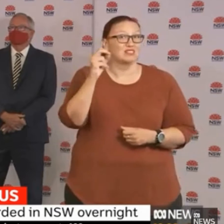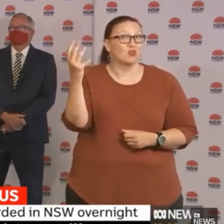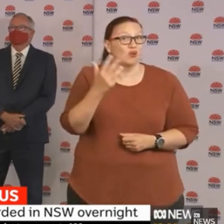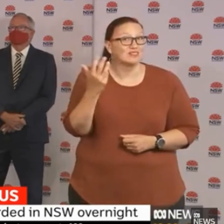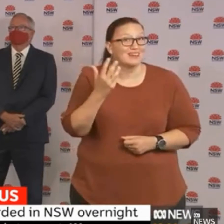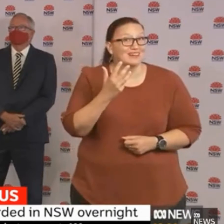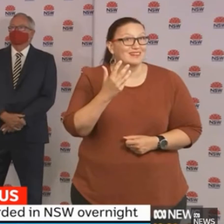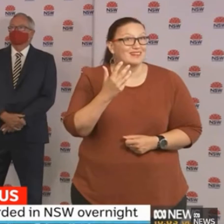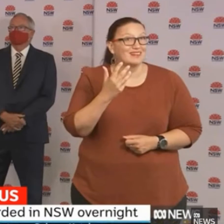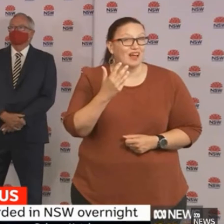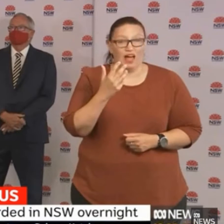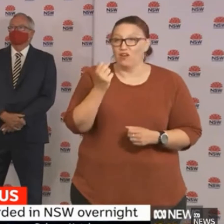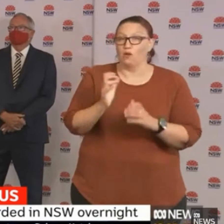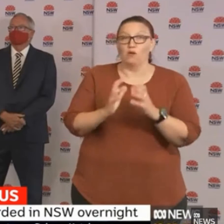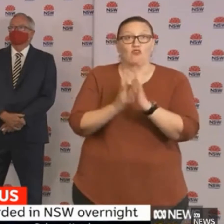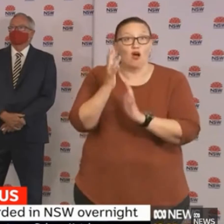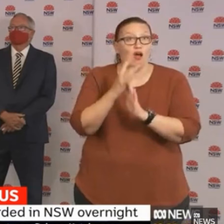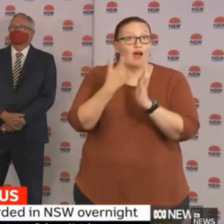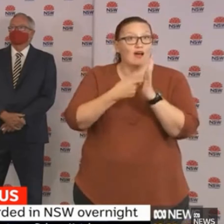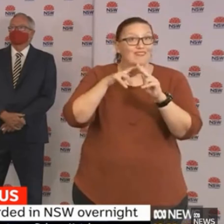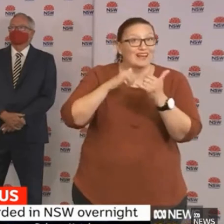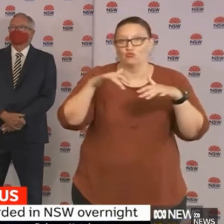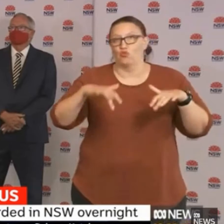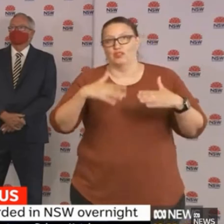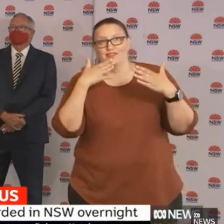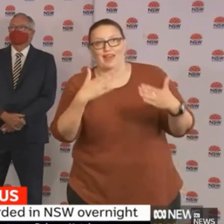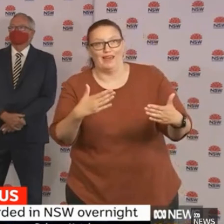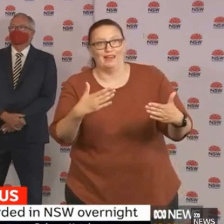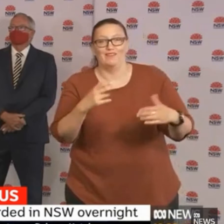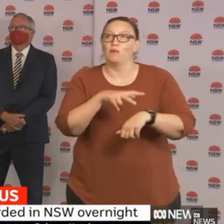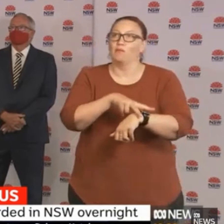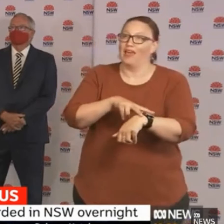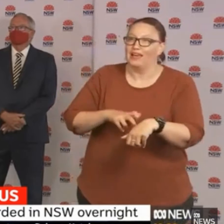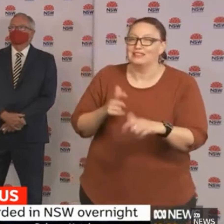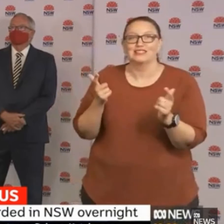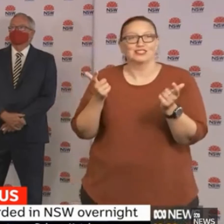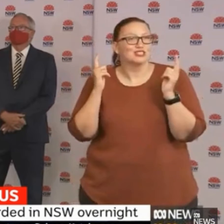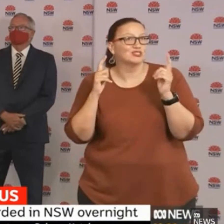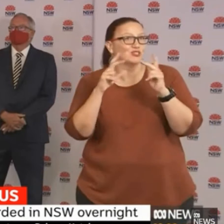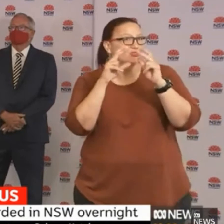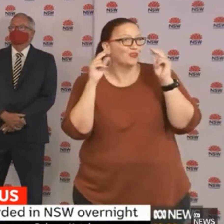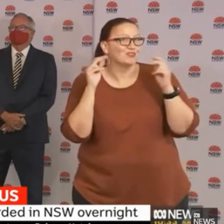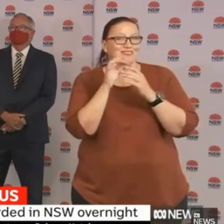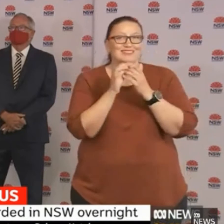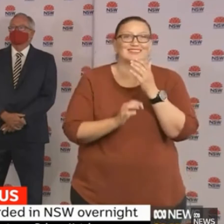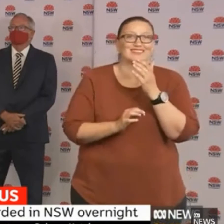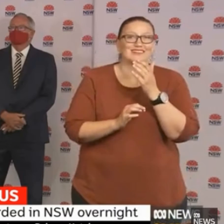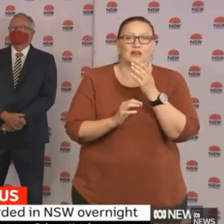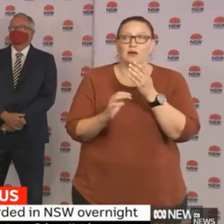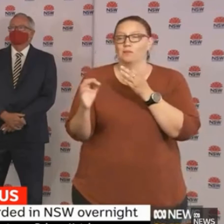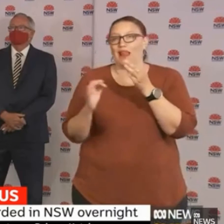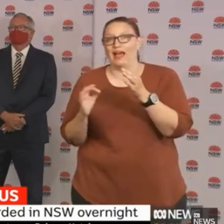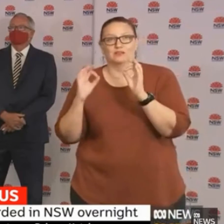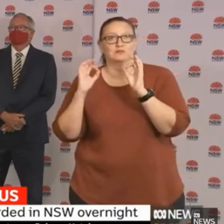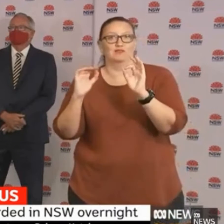our frontline health workers, teachers and police and other frontline workers we were going to recognise. We will do